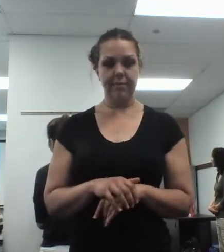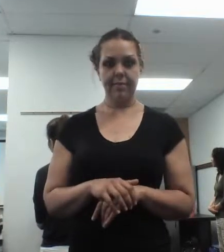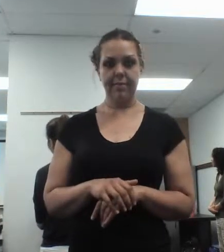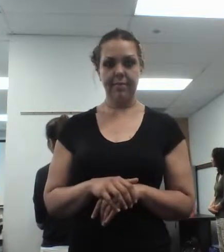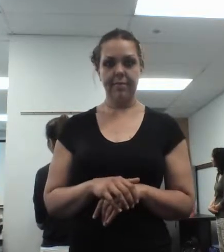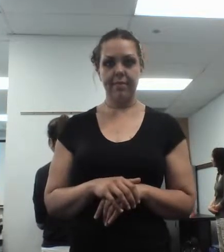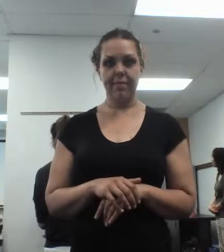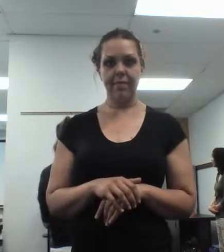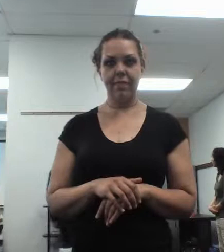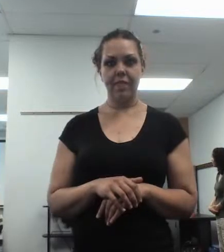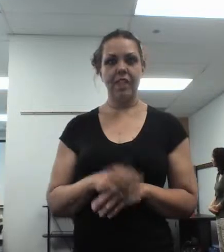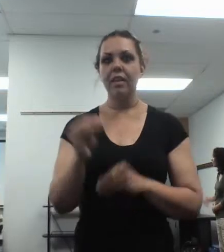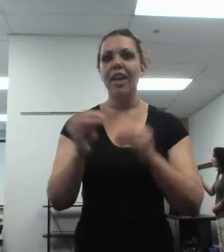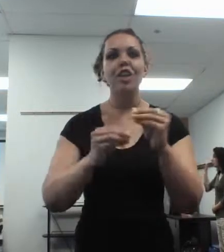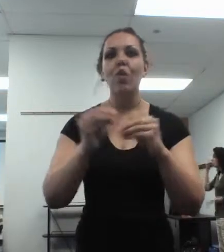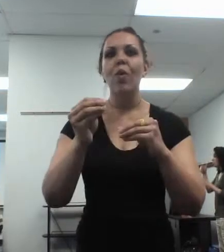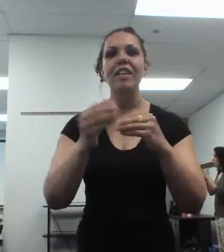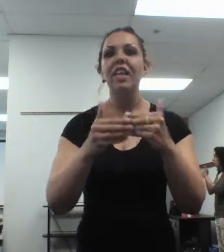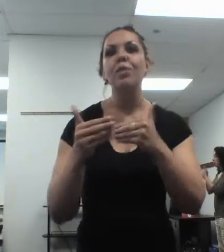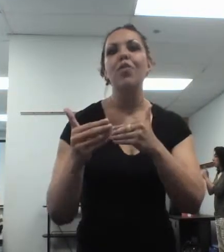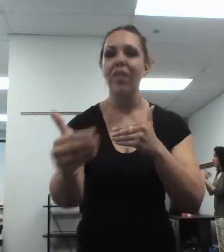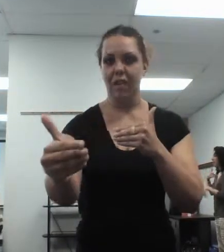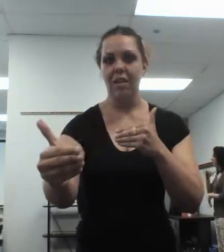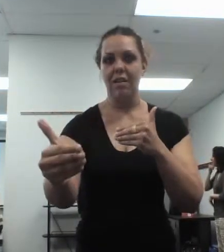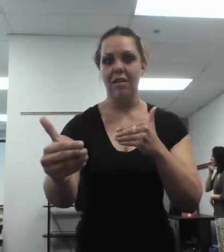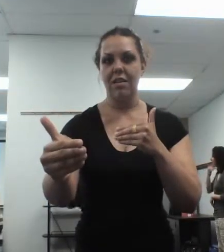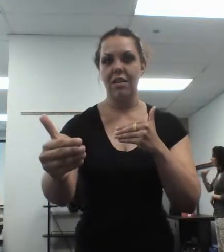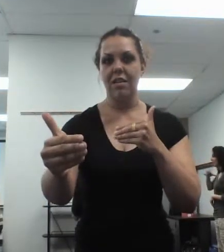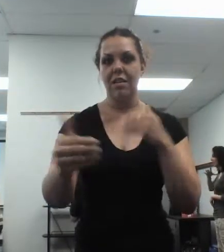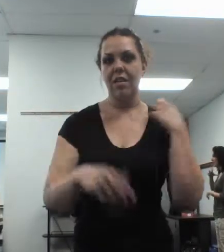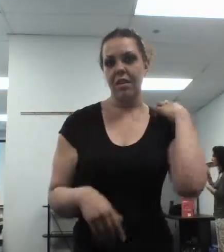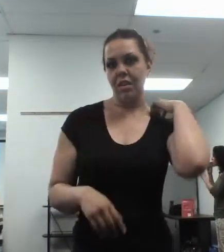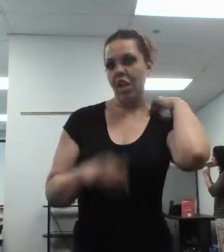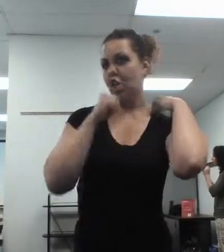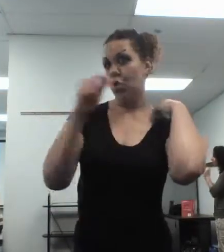Just correct it and move on. Just correct it and move on. You don't have to.